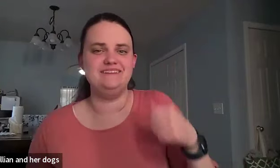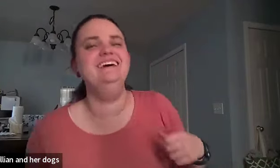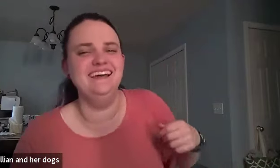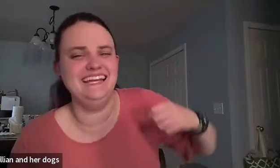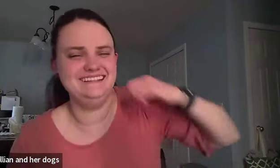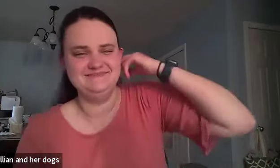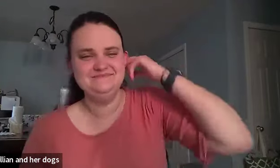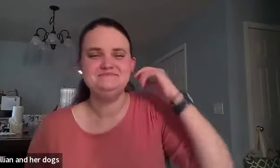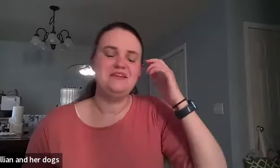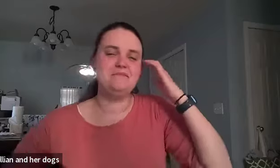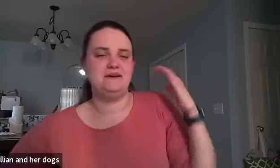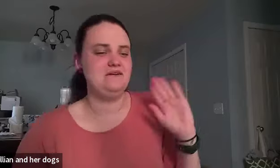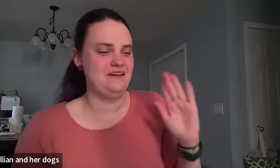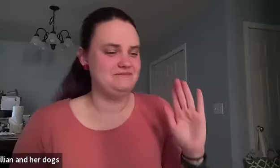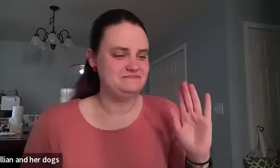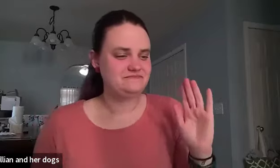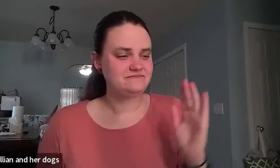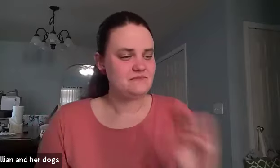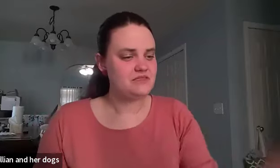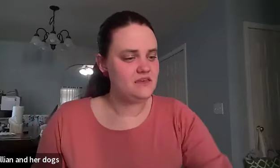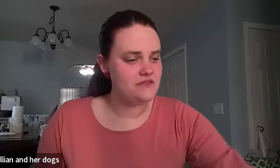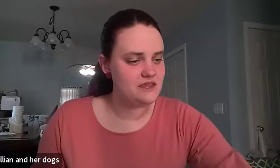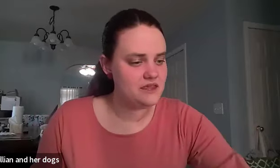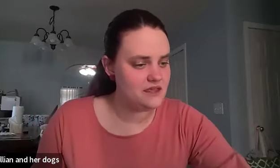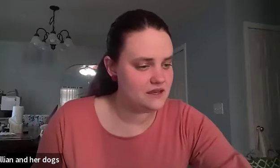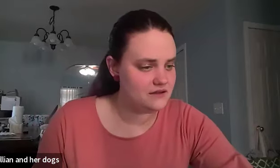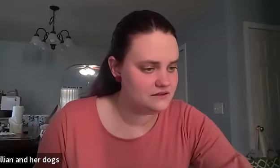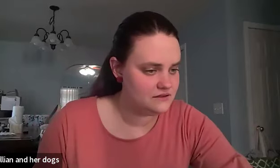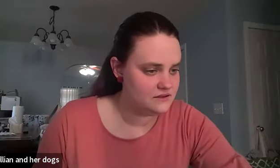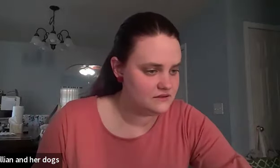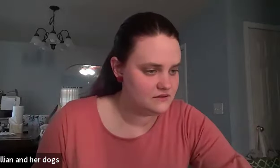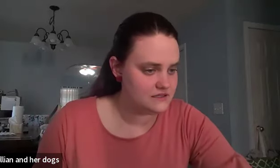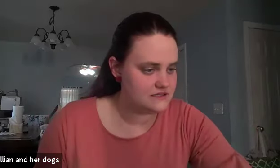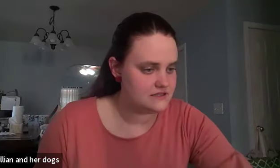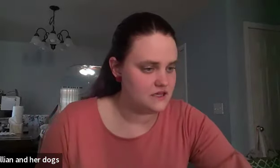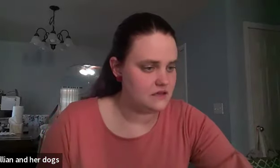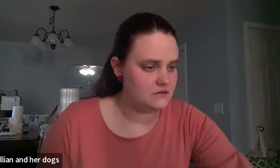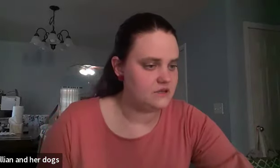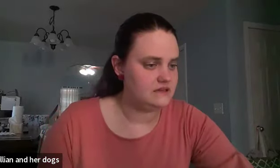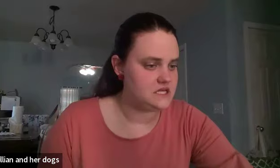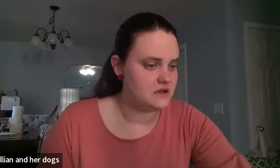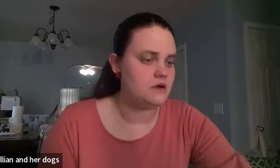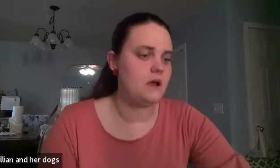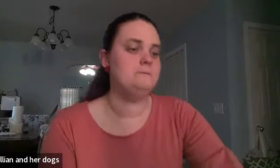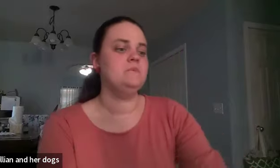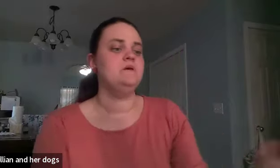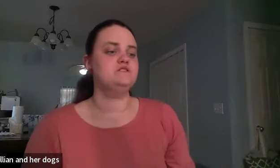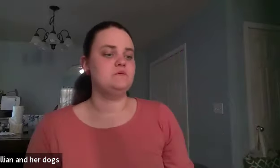moving. But okay. Then let's see. We did duck. Okay. So then